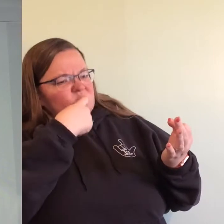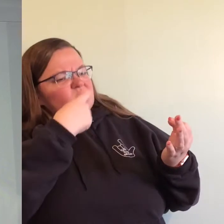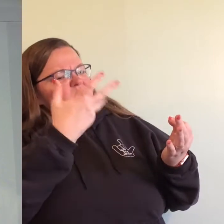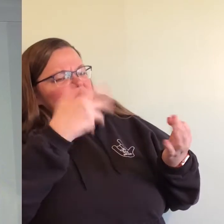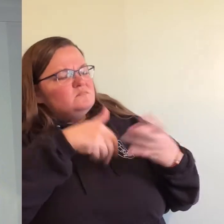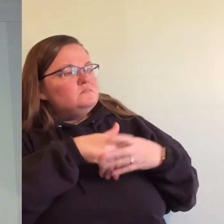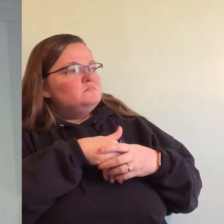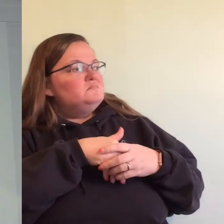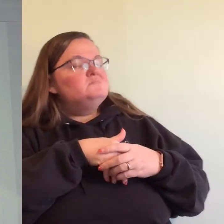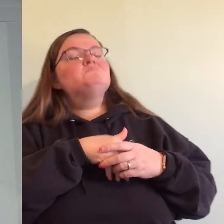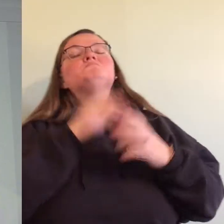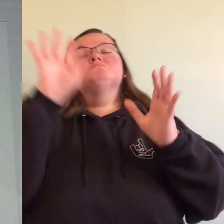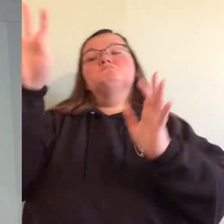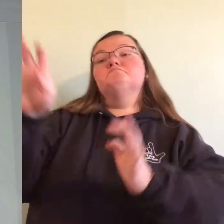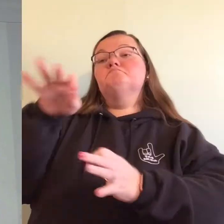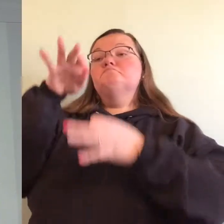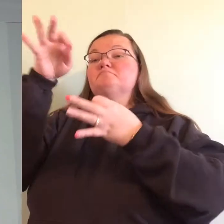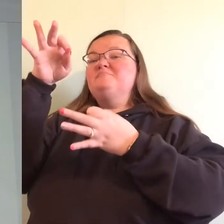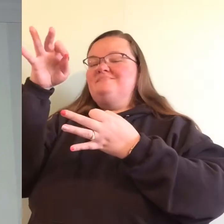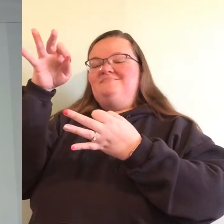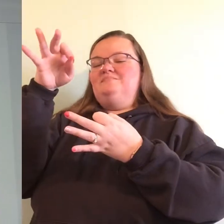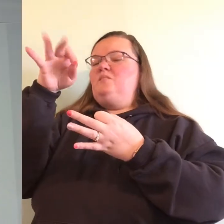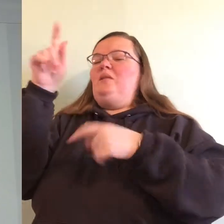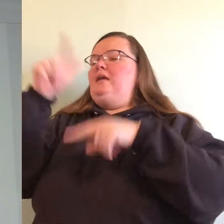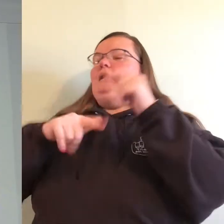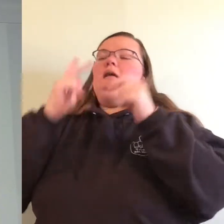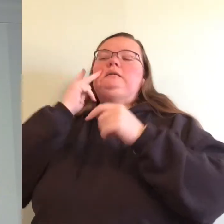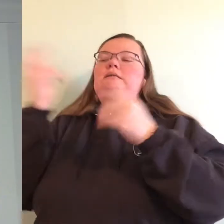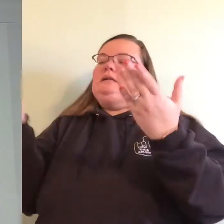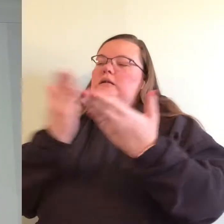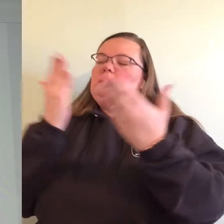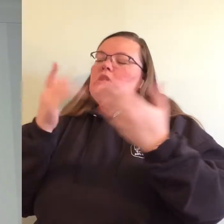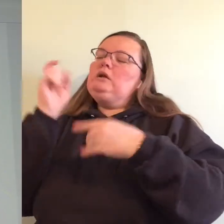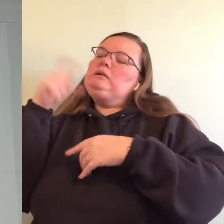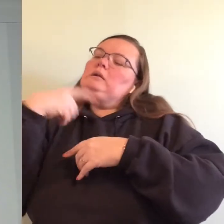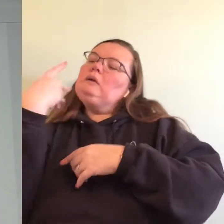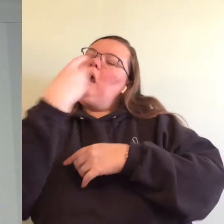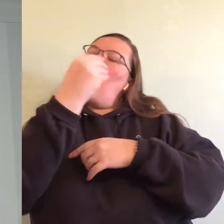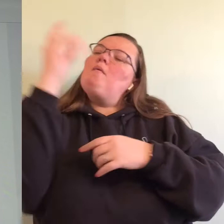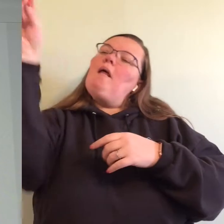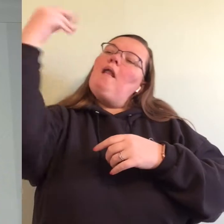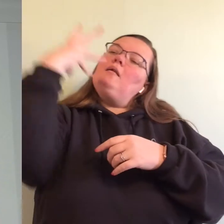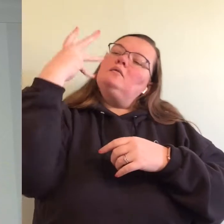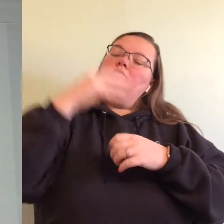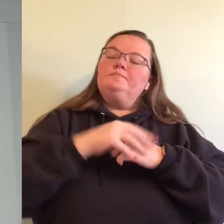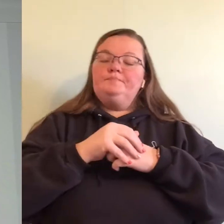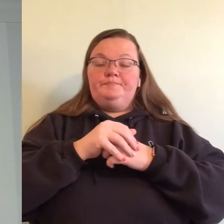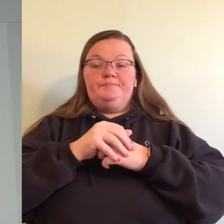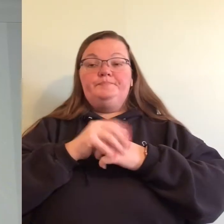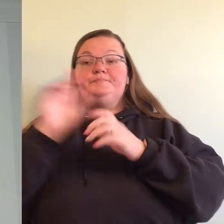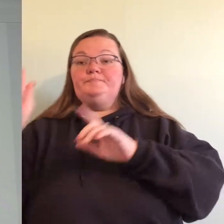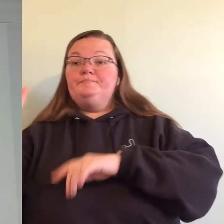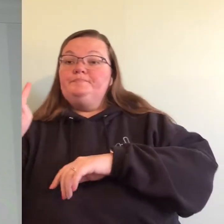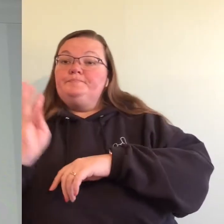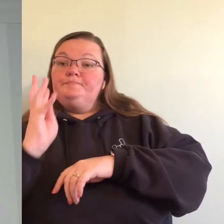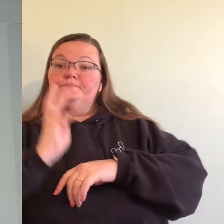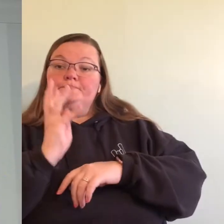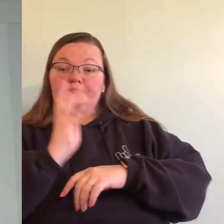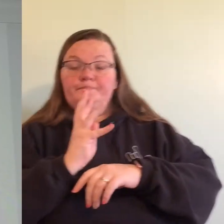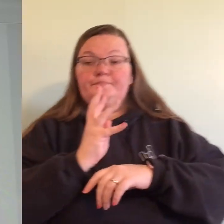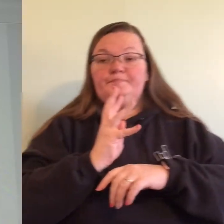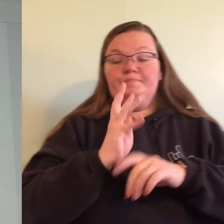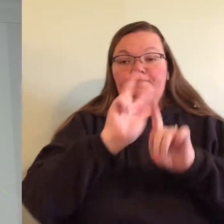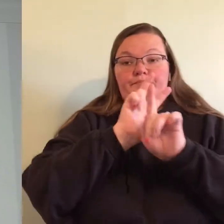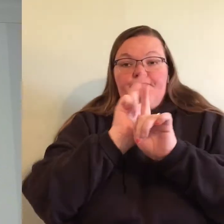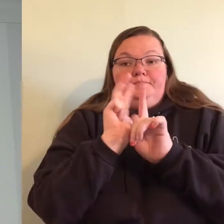Susan. "Yes, I think there is," answered Peter, "but I can't read it in the light. Let's go out into the open air." They all went out to the daylight